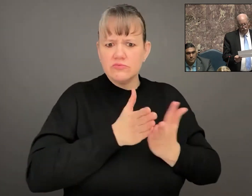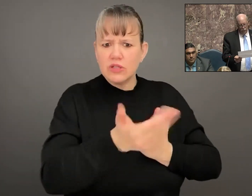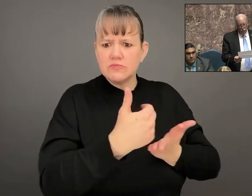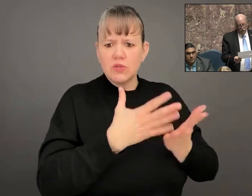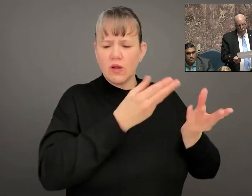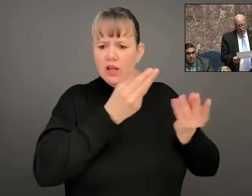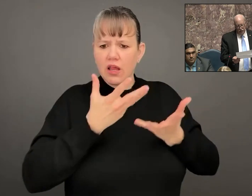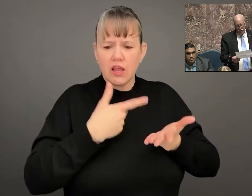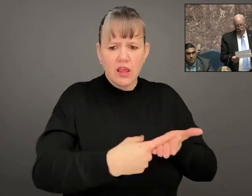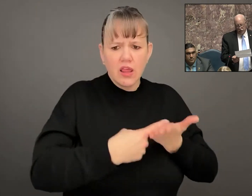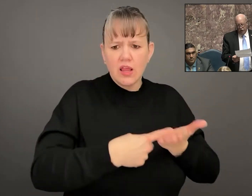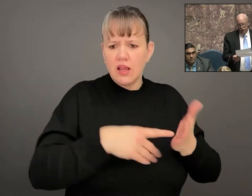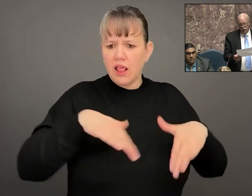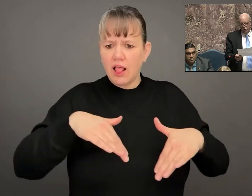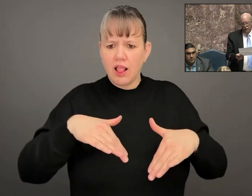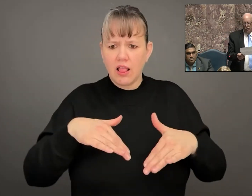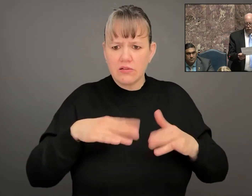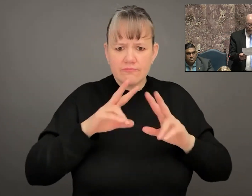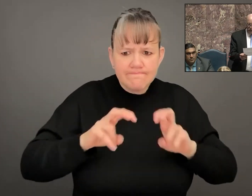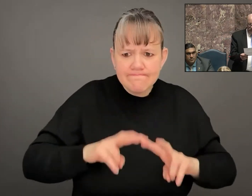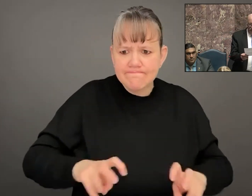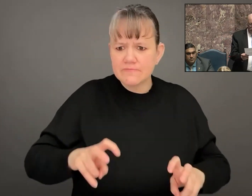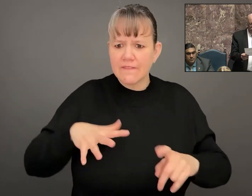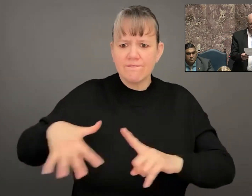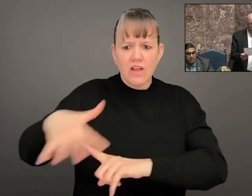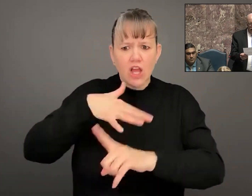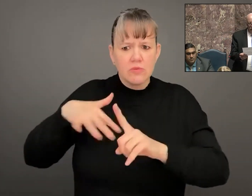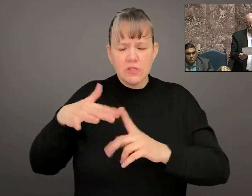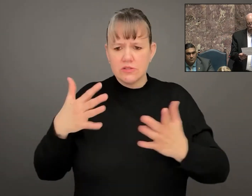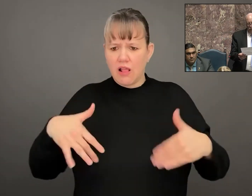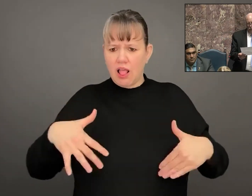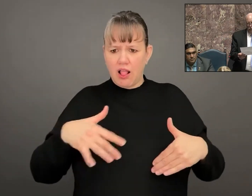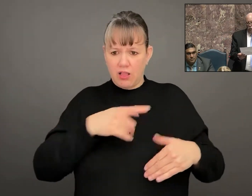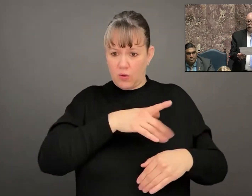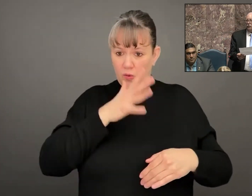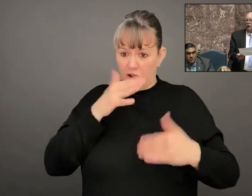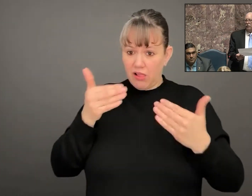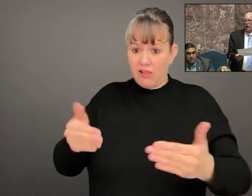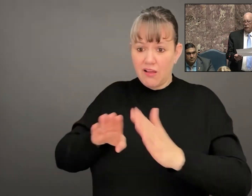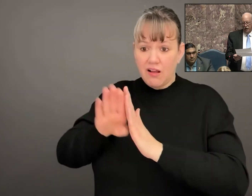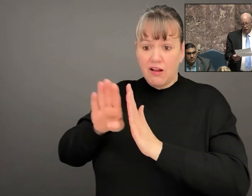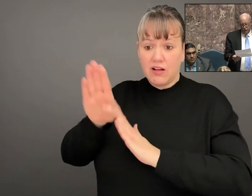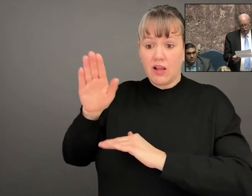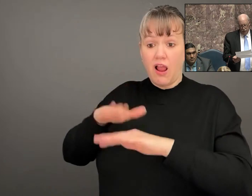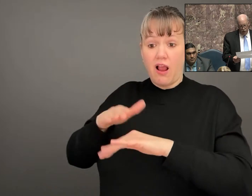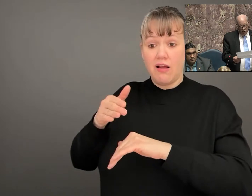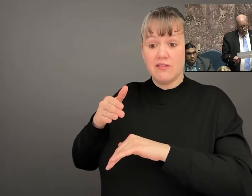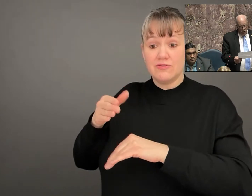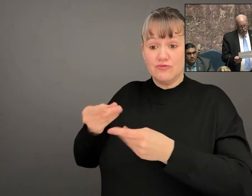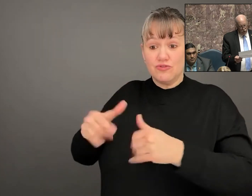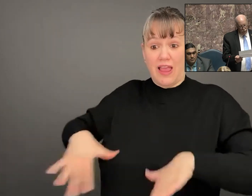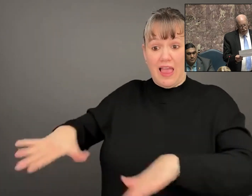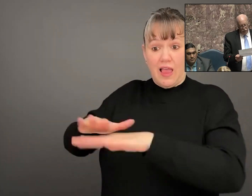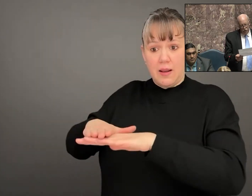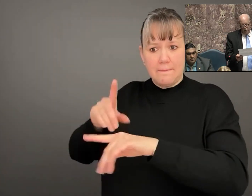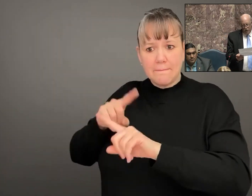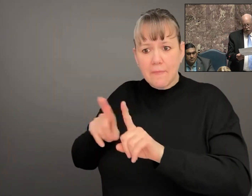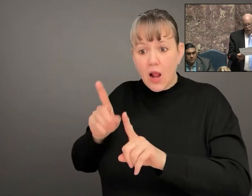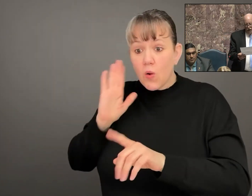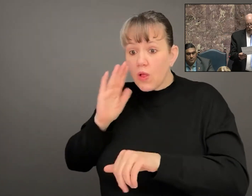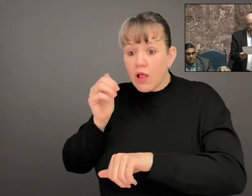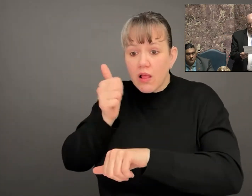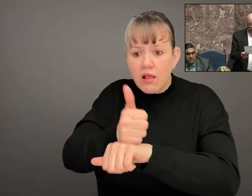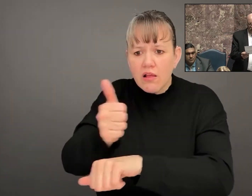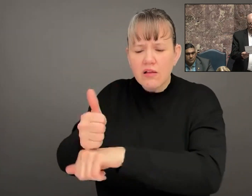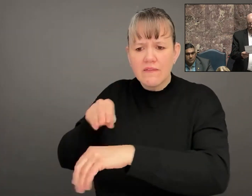land that supports BC's ranching industry, grazing tenures, and critical wildlife habitats. Mr. Speaker, to the Minister